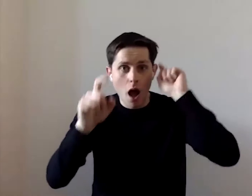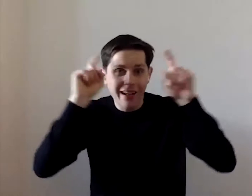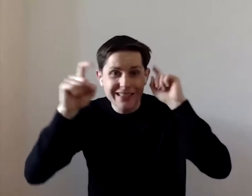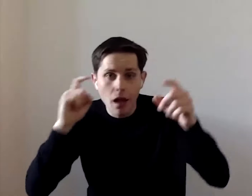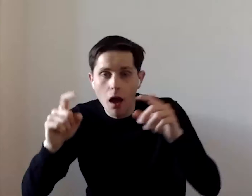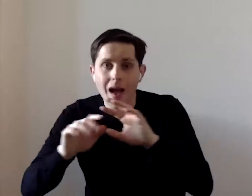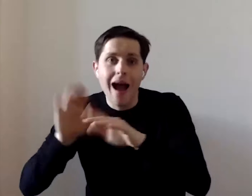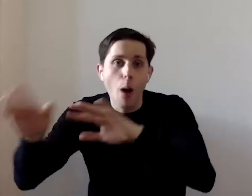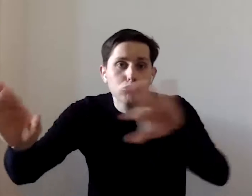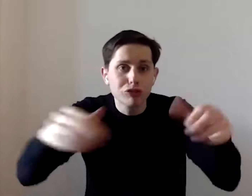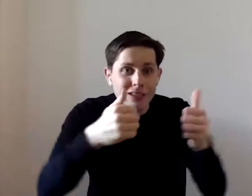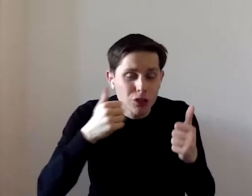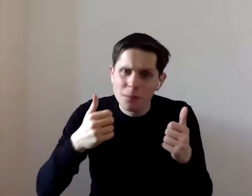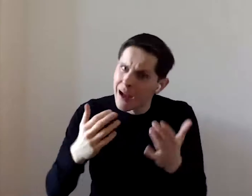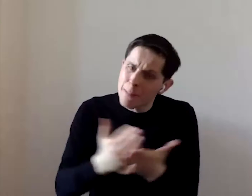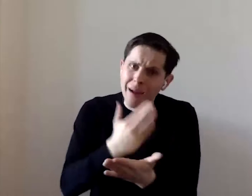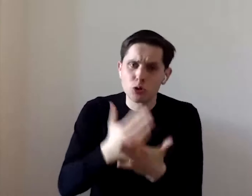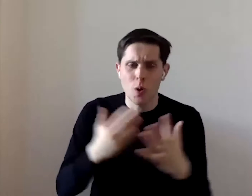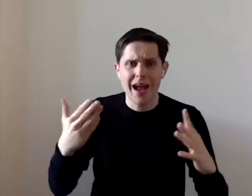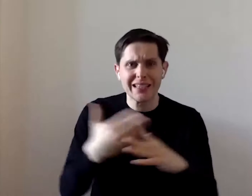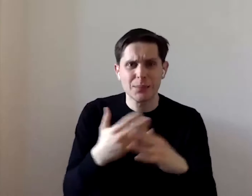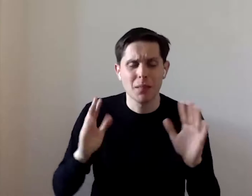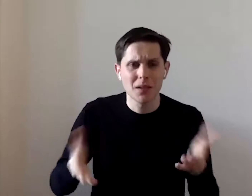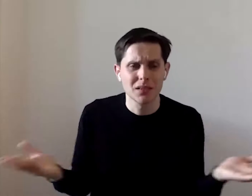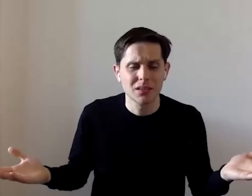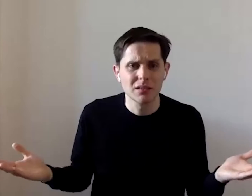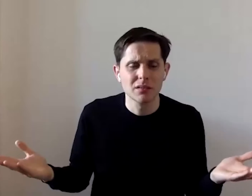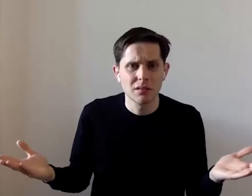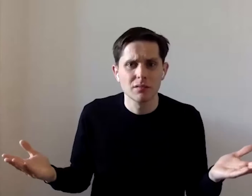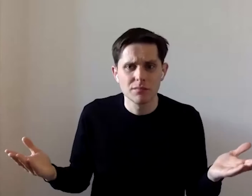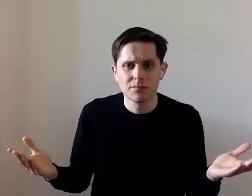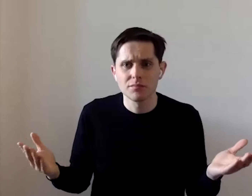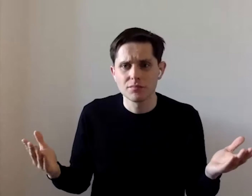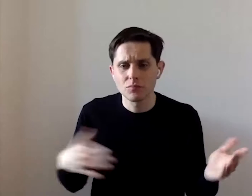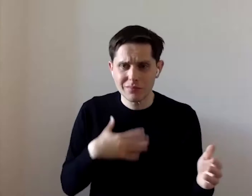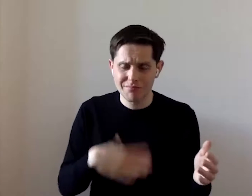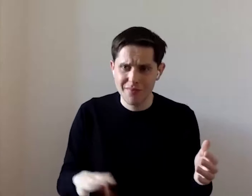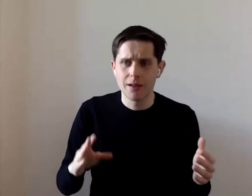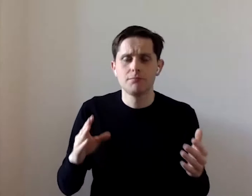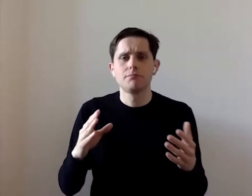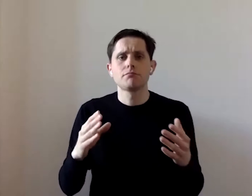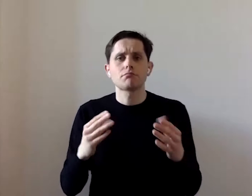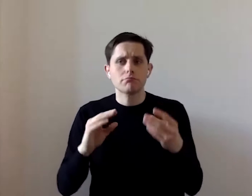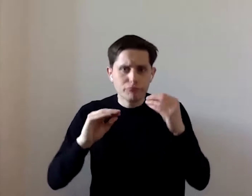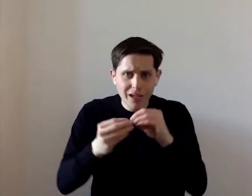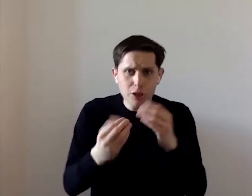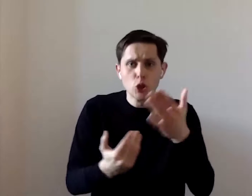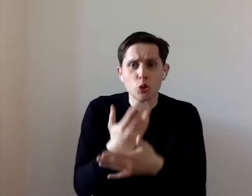architecture education currently, are they too going to be inaccessible? So how do we ensure that those forms of outreach are